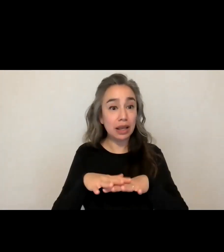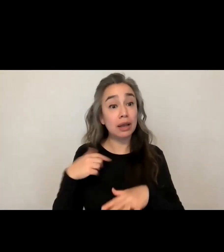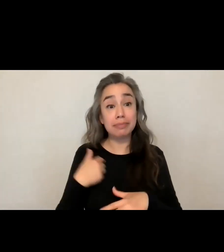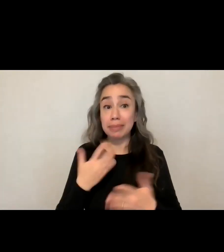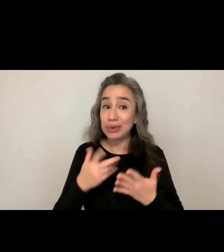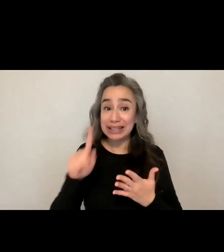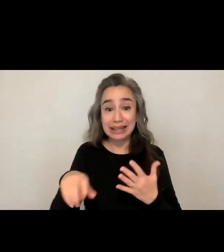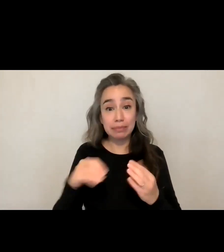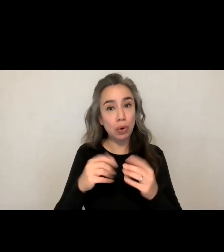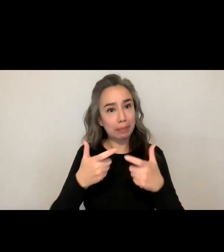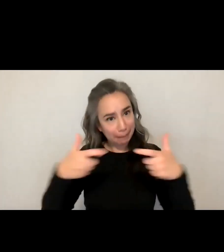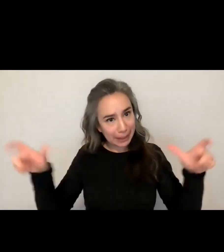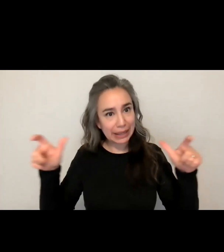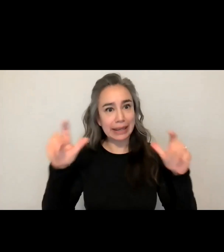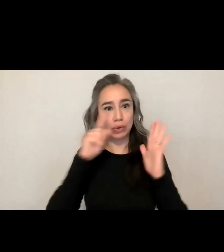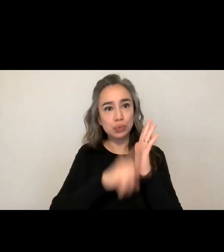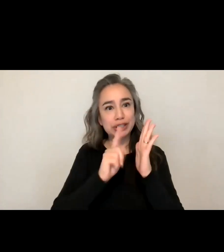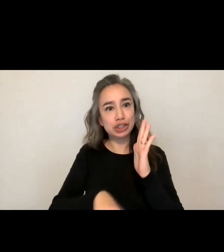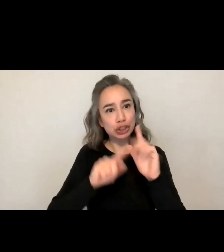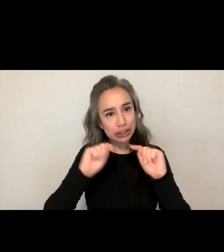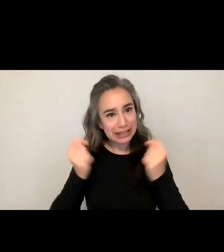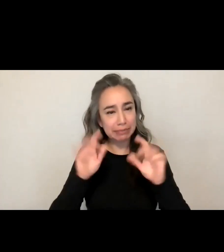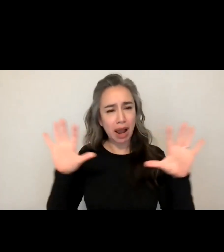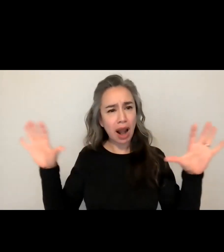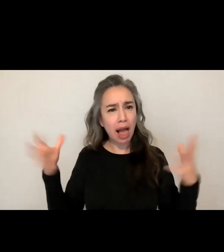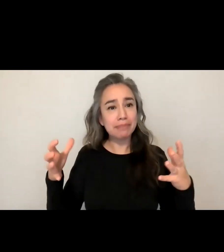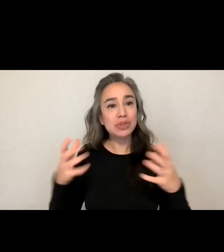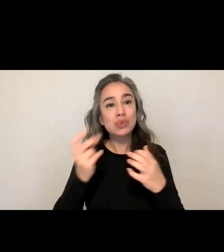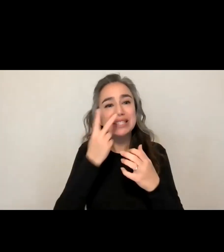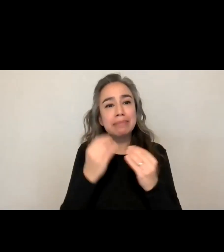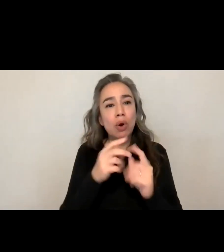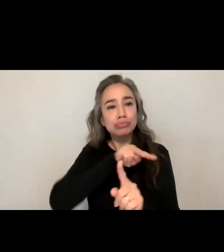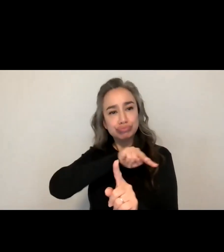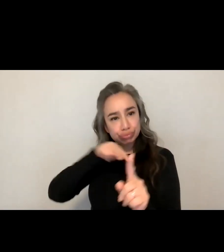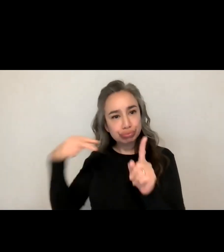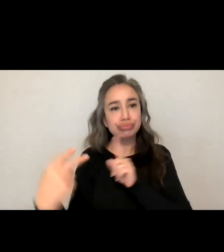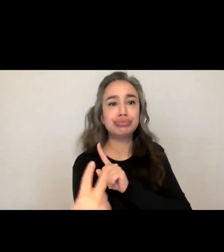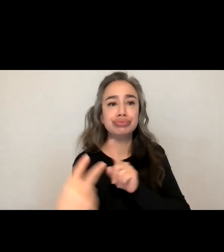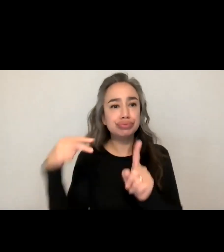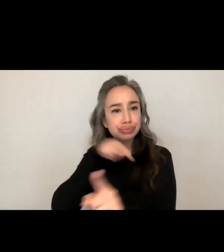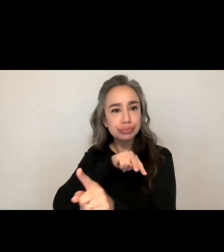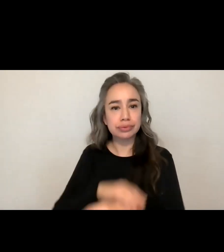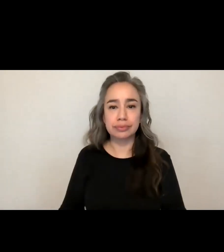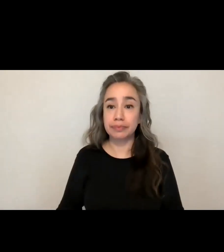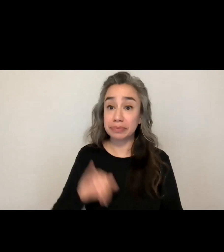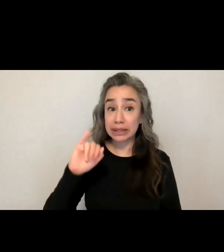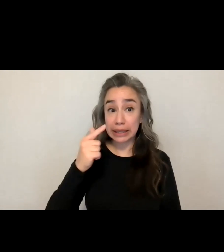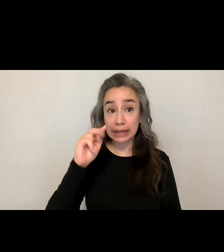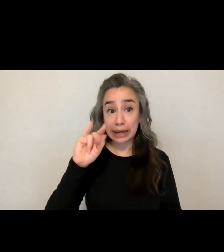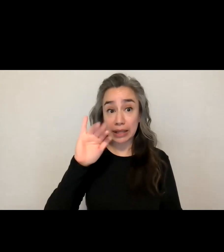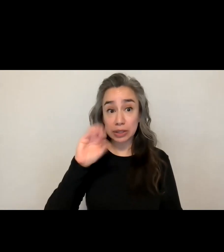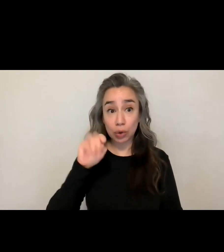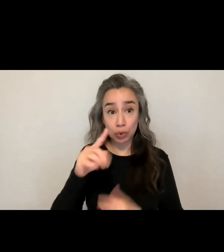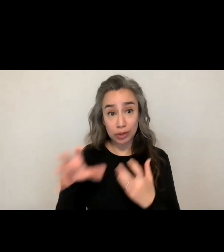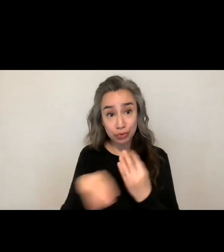teams, people who are coming from those different angles. Ignacio, do you want to weigh in on that? So a little bit, actually, what I want to do is highlight one of